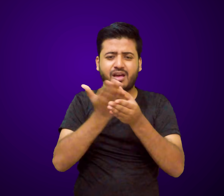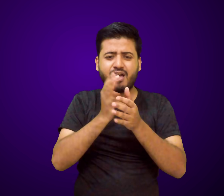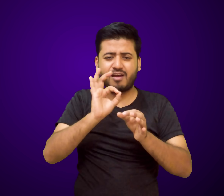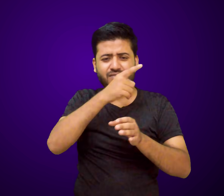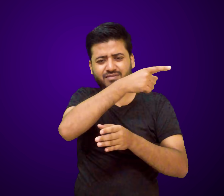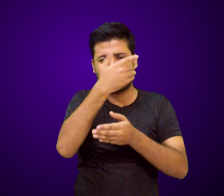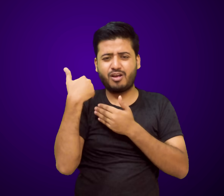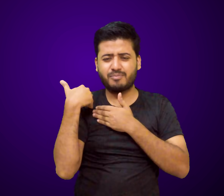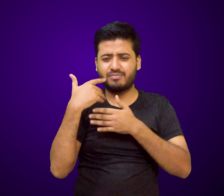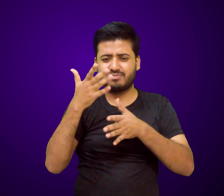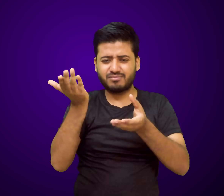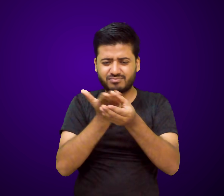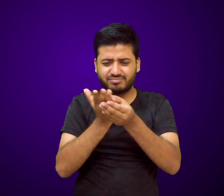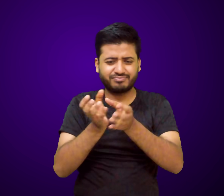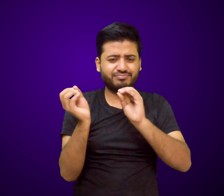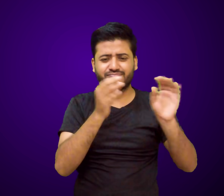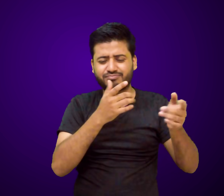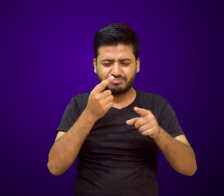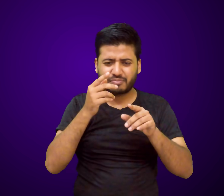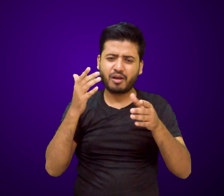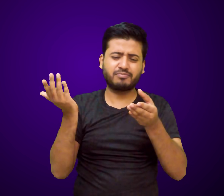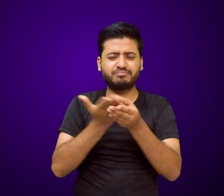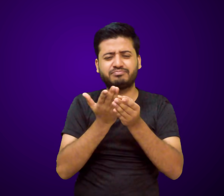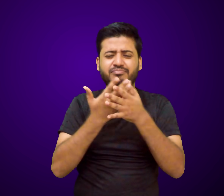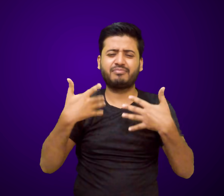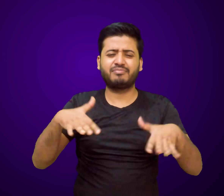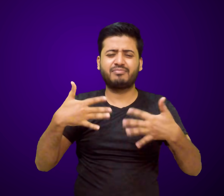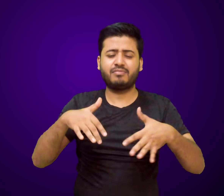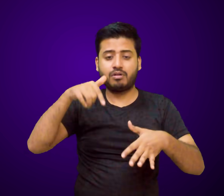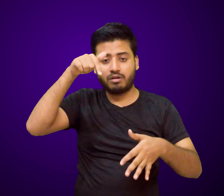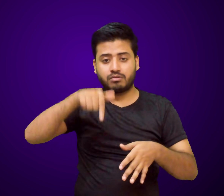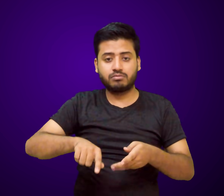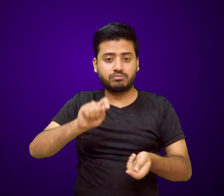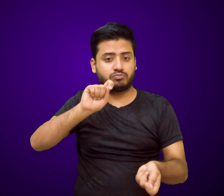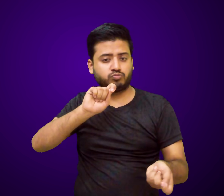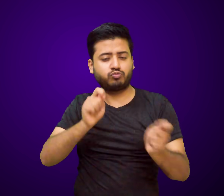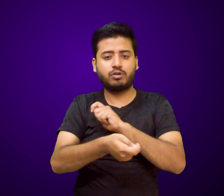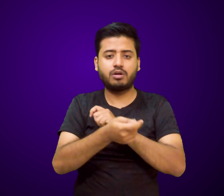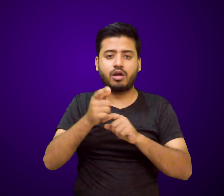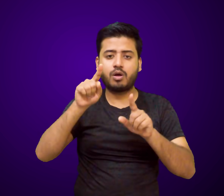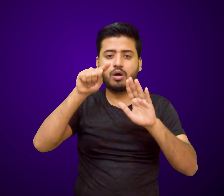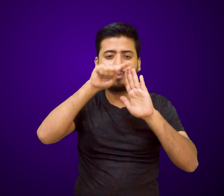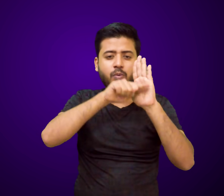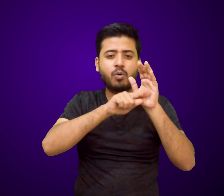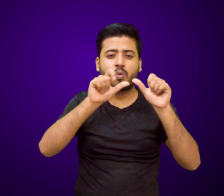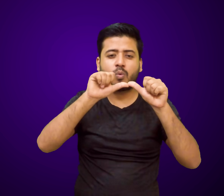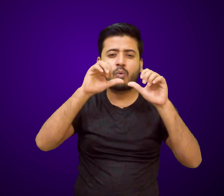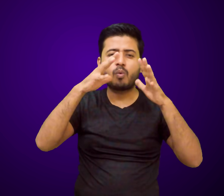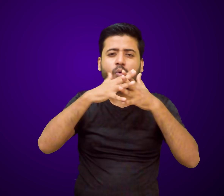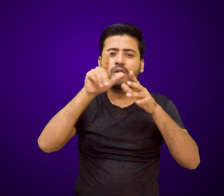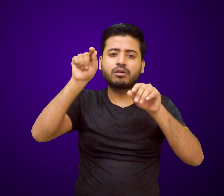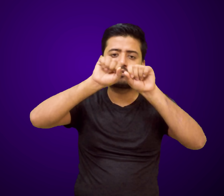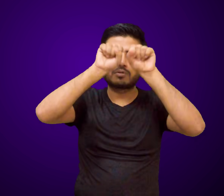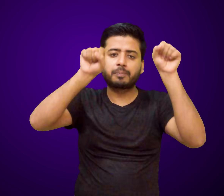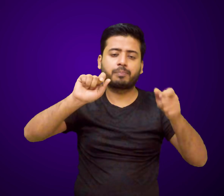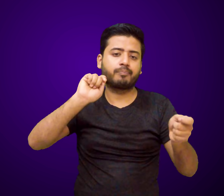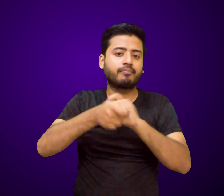other disability categories like mentally retarded persons, blind persons, and deaf-dumb persons, the concession is